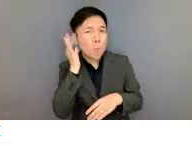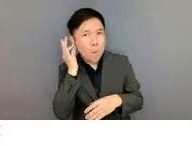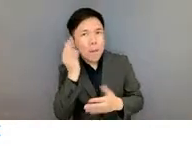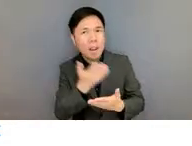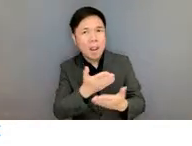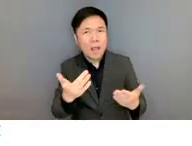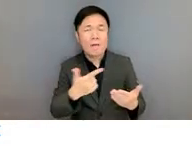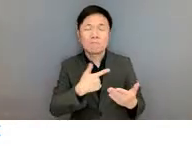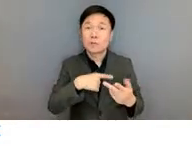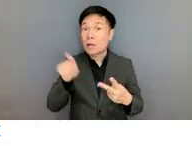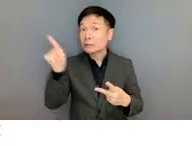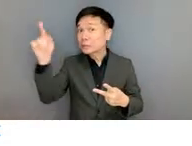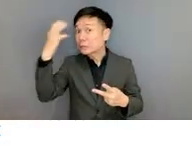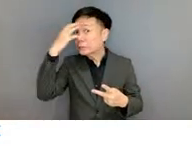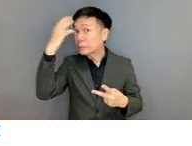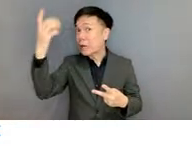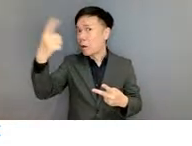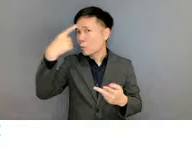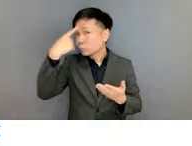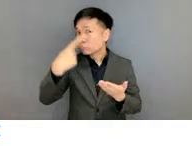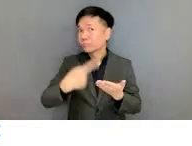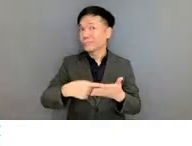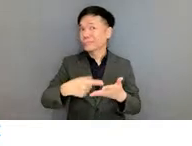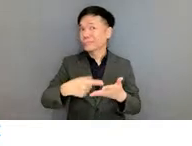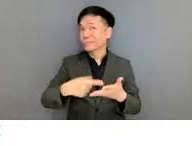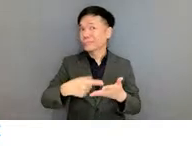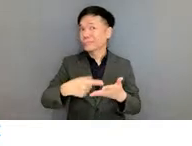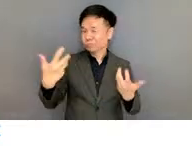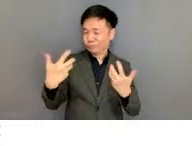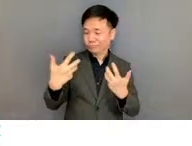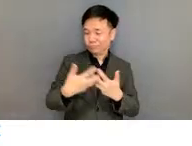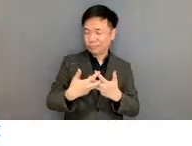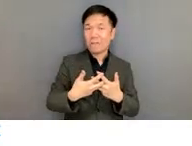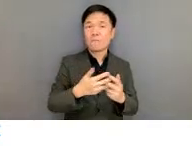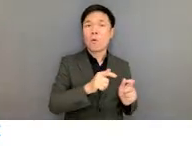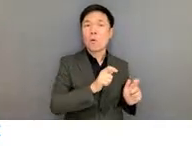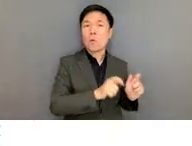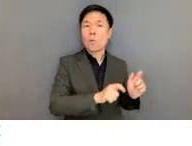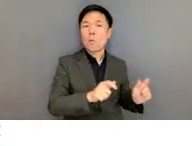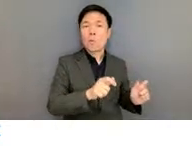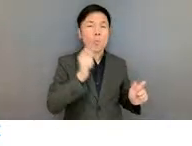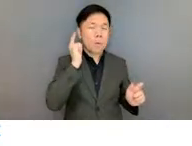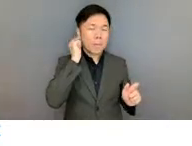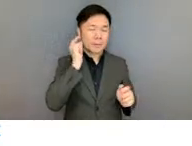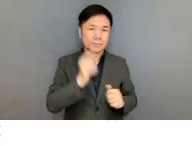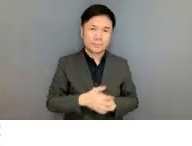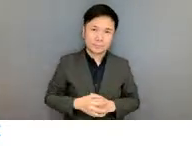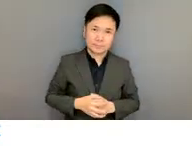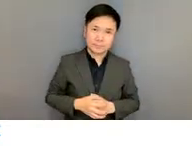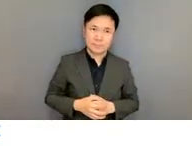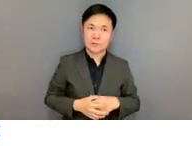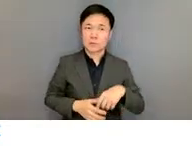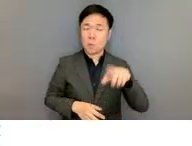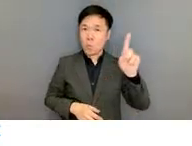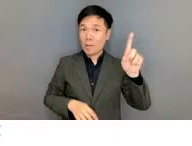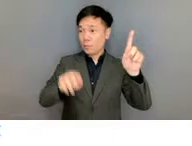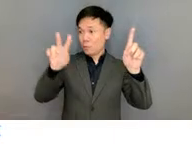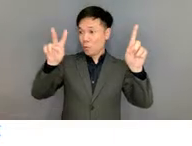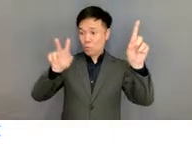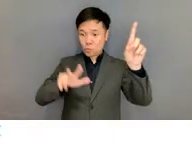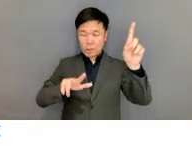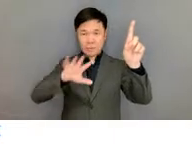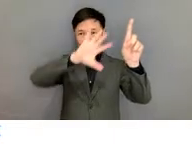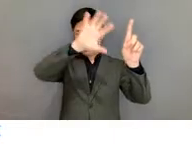decision making, for example. So these are the 3 different ways in which we can look at and understand